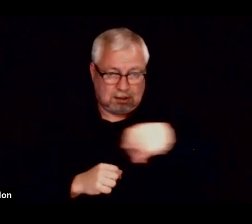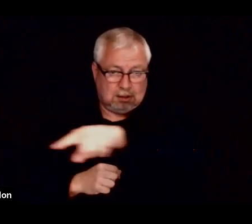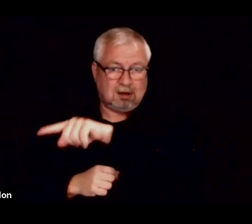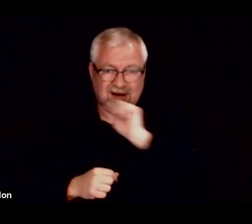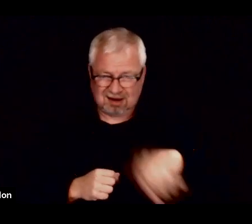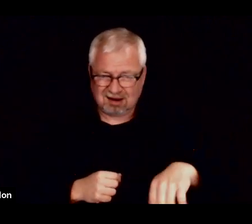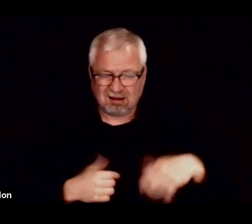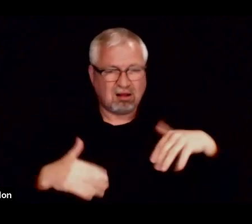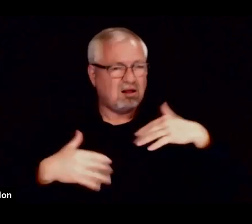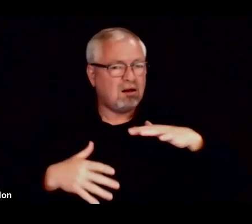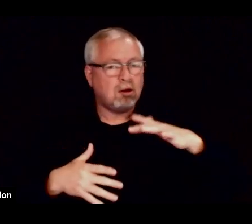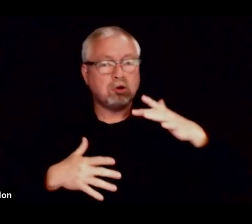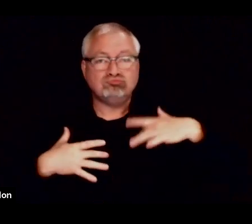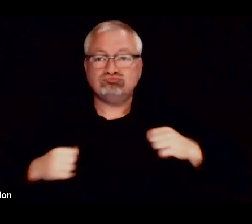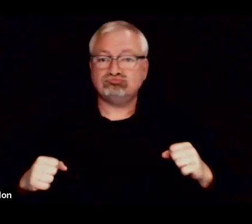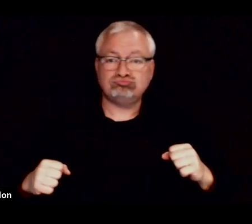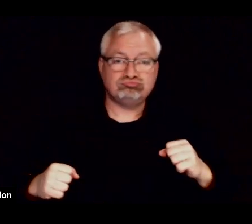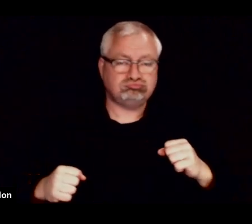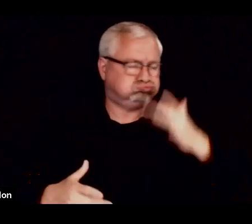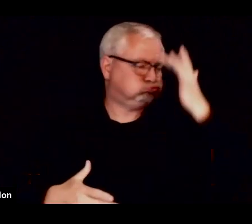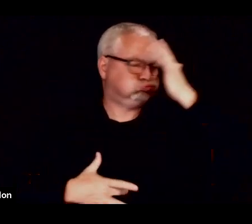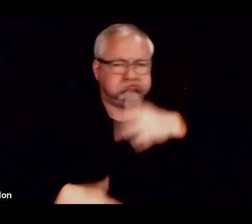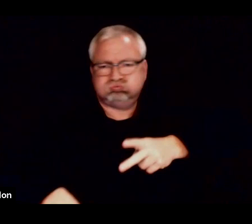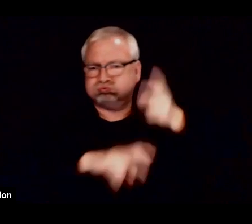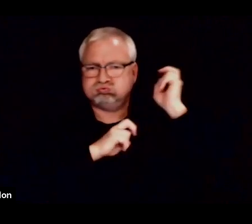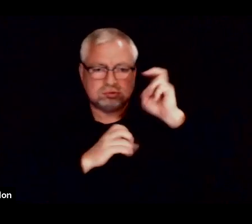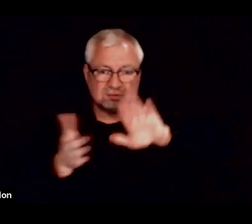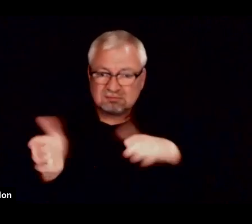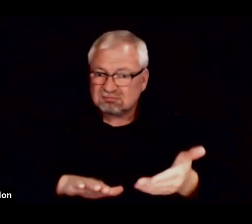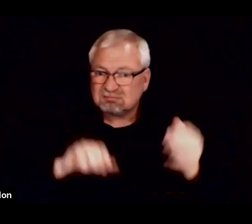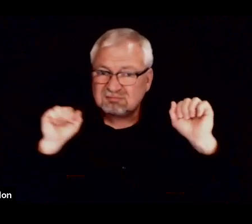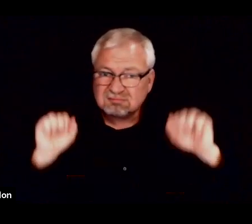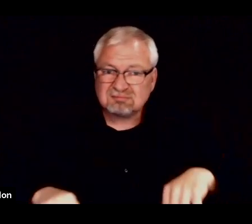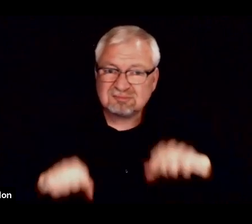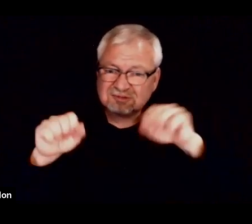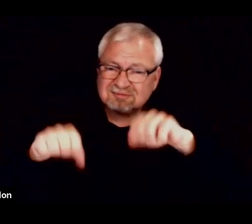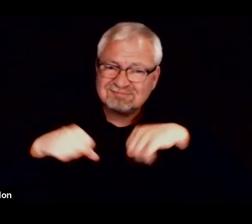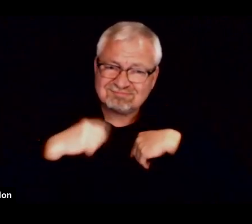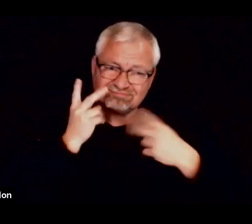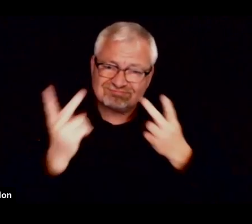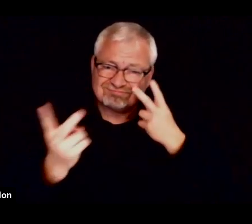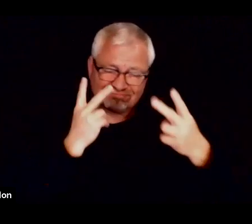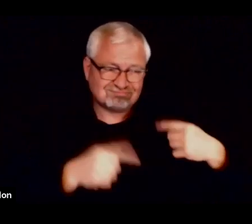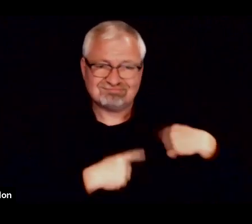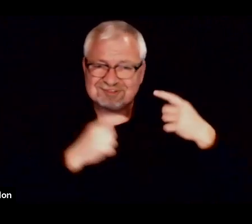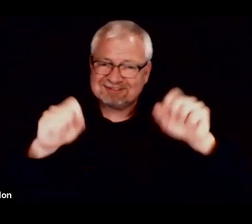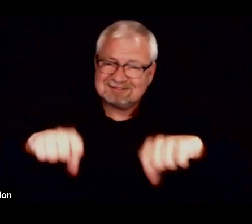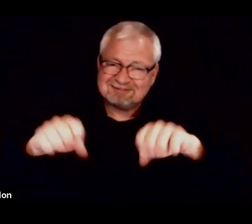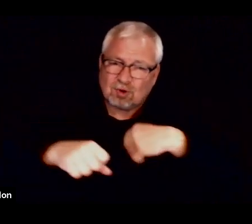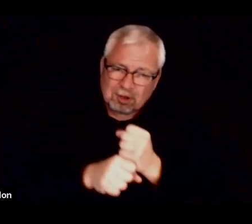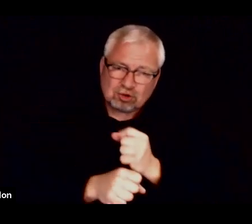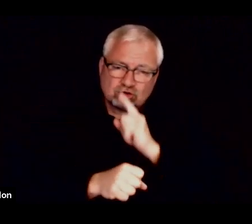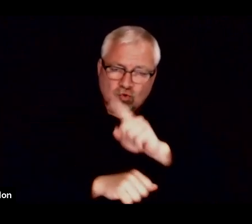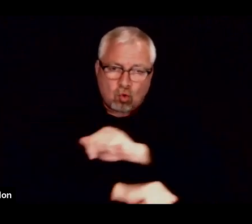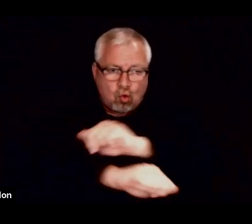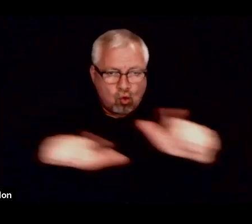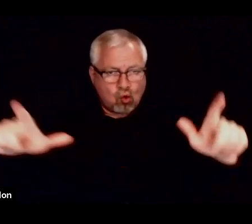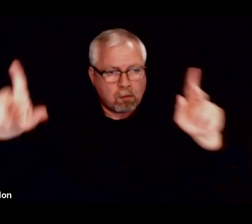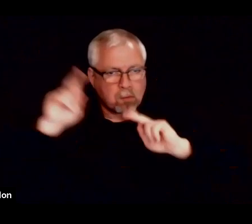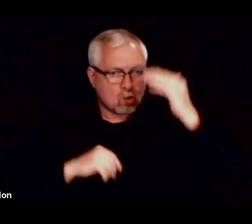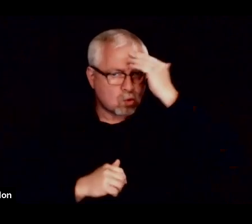this is a big concern. We just want to make sure that everyone with chronic conditions is keeping